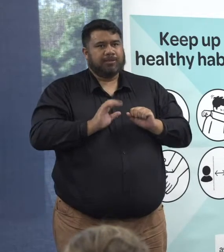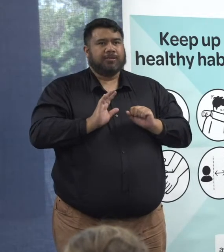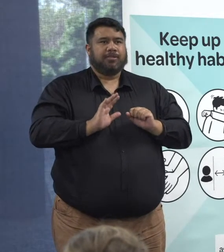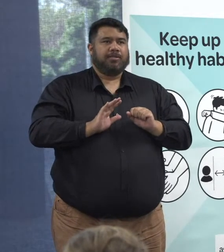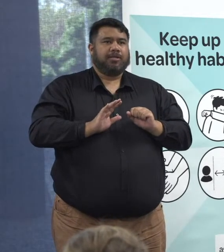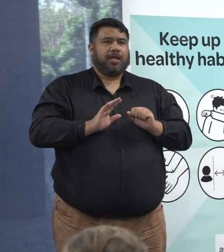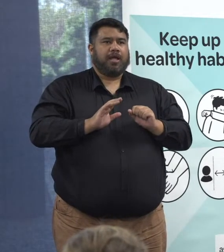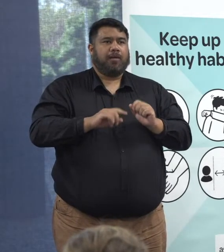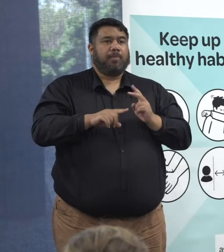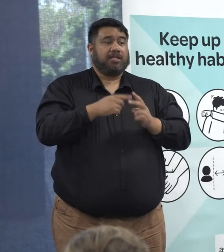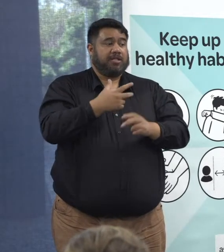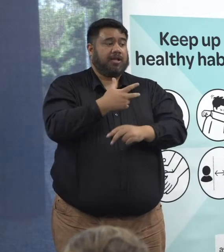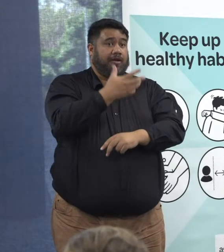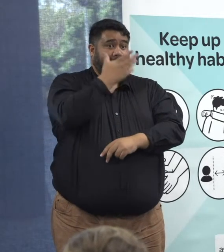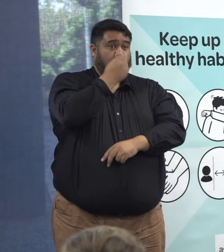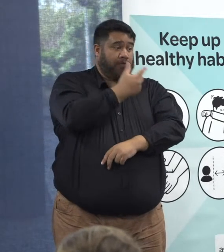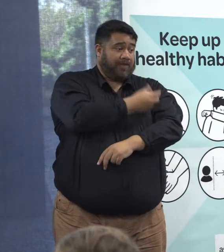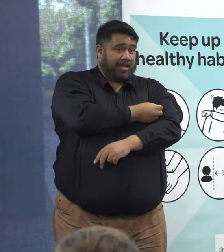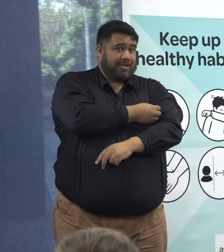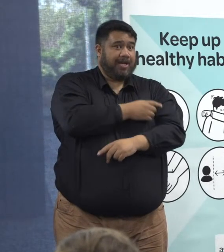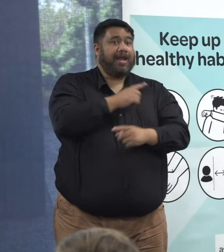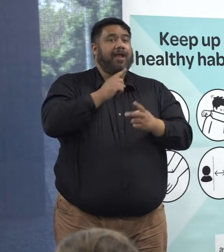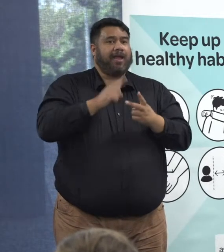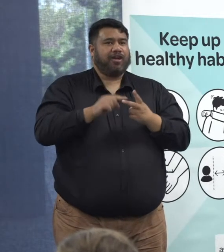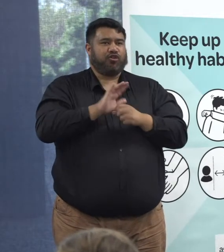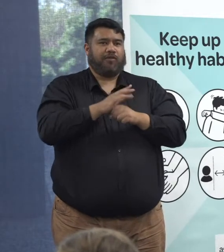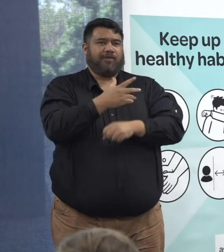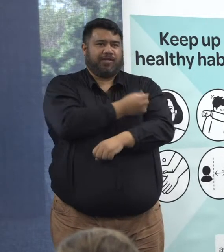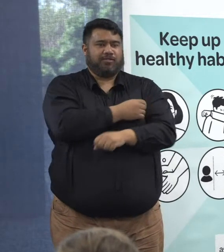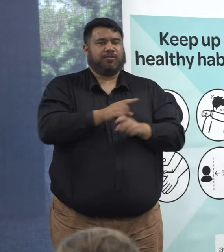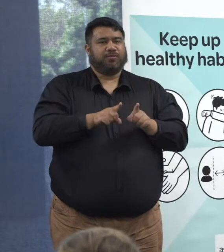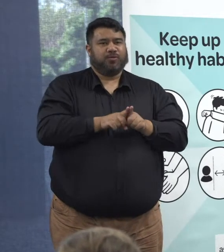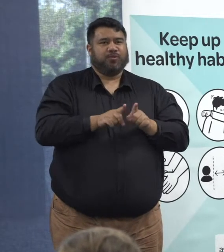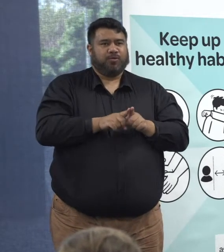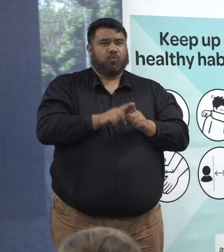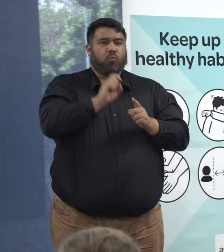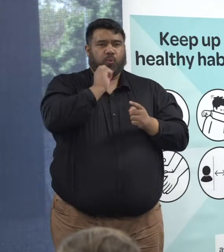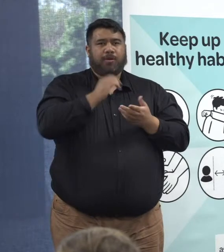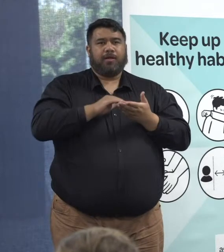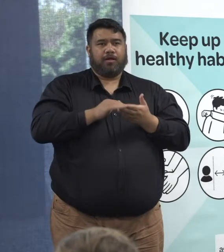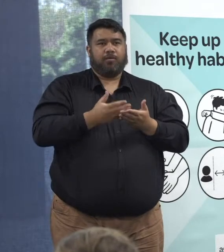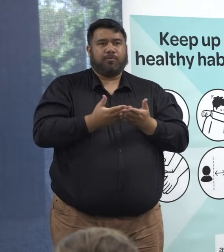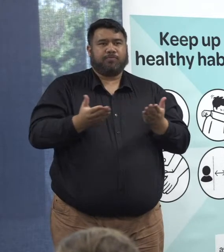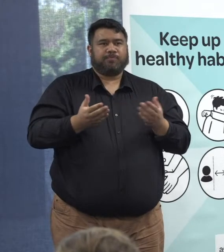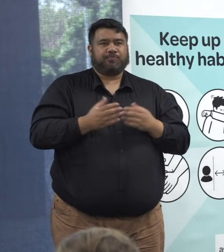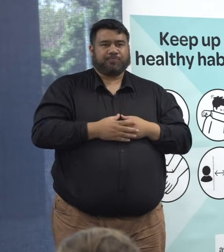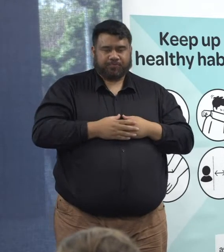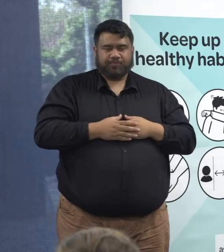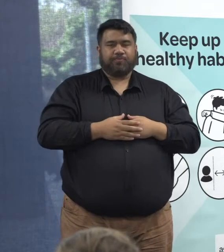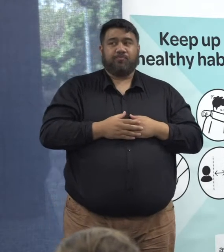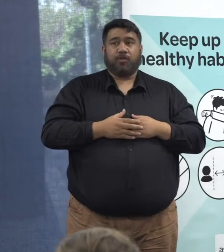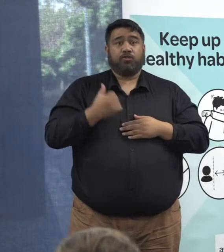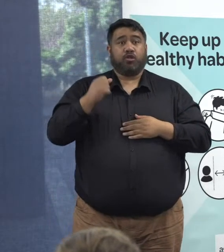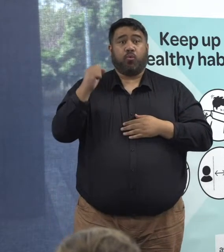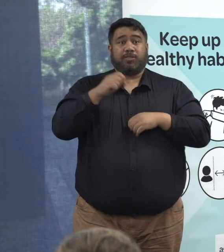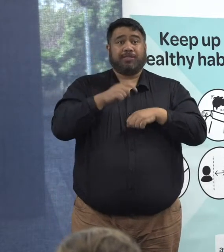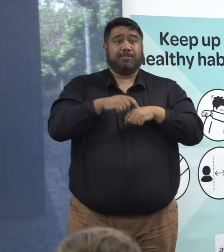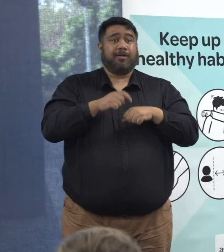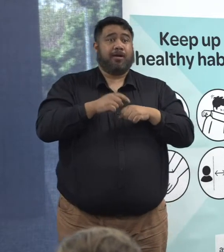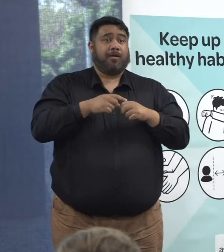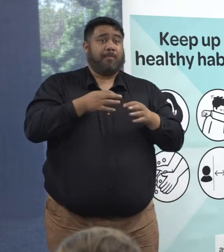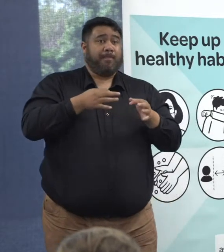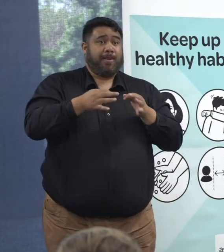both a flu vaccine and be up to date with COVID vaccination. So on then to our winter planning.